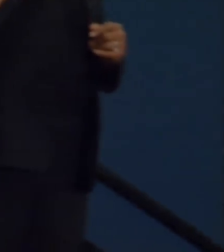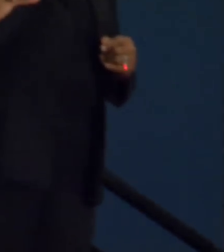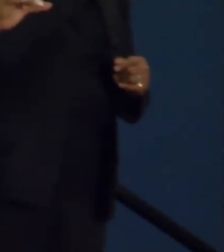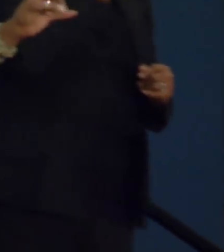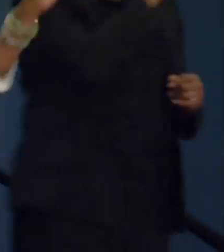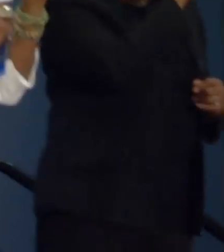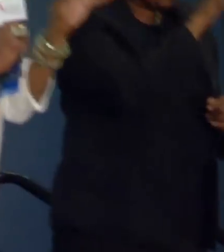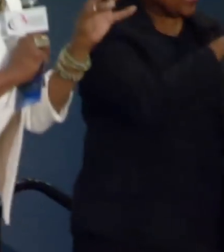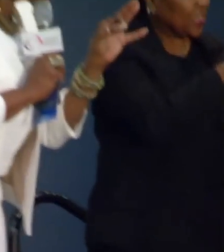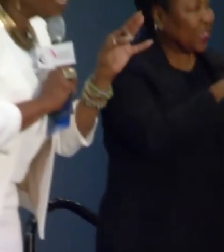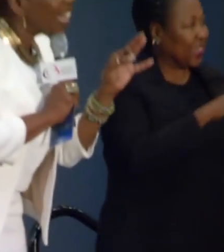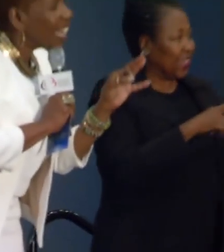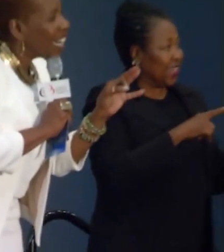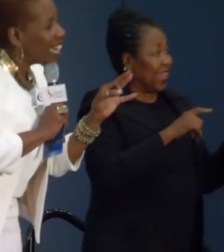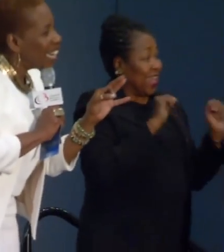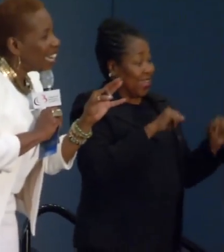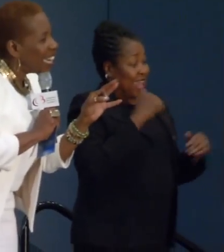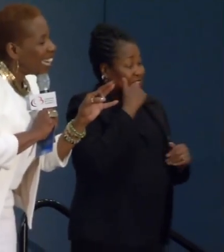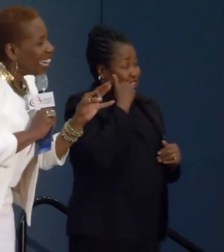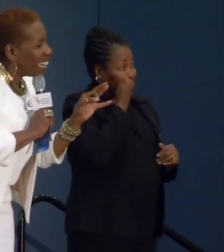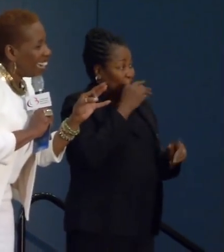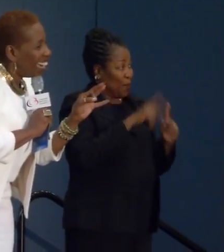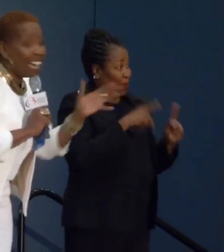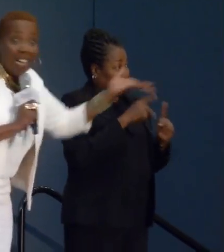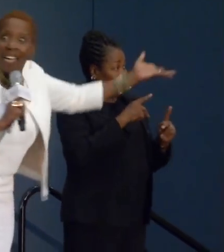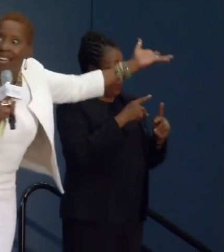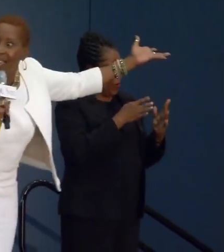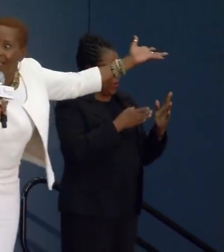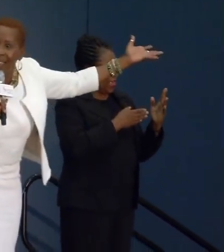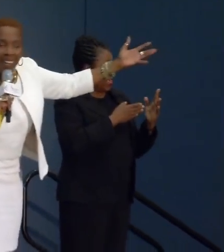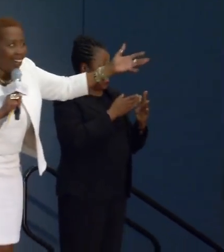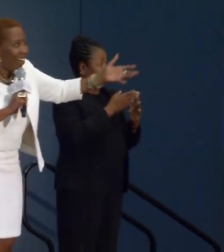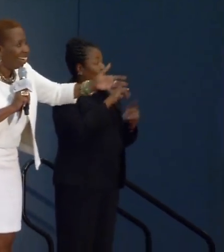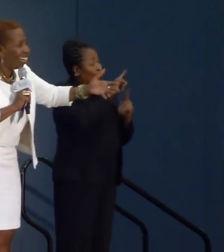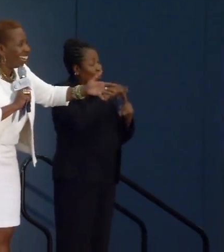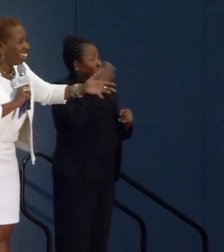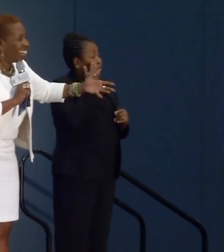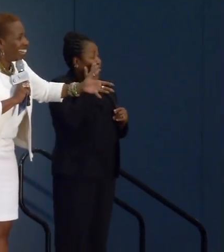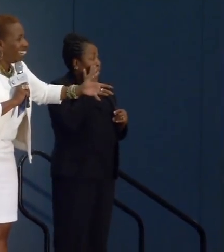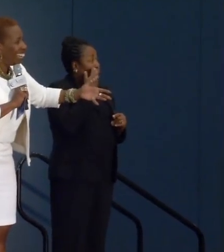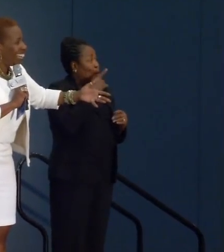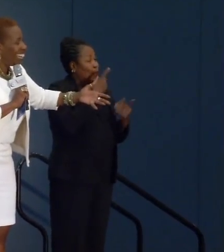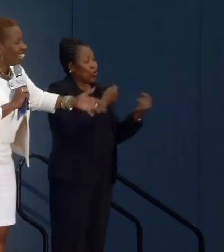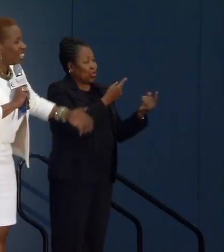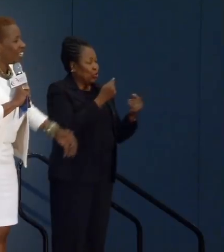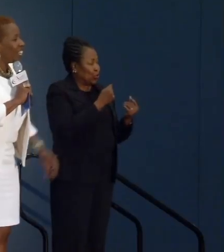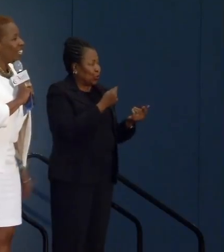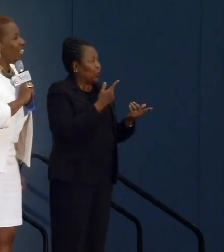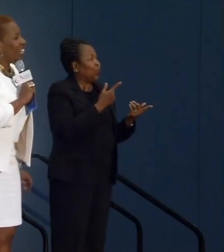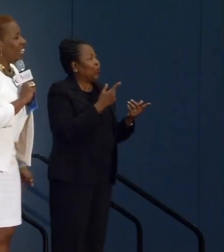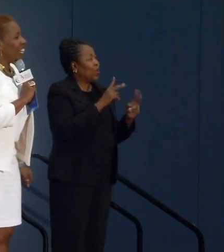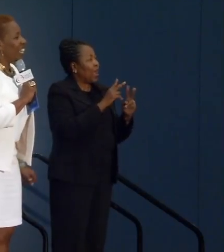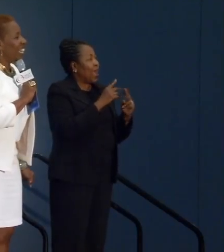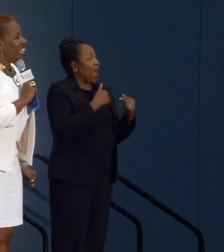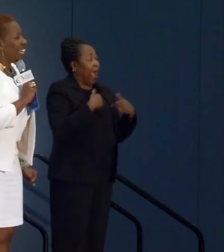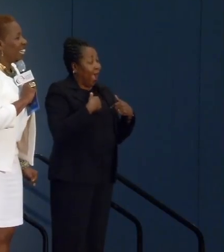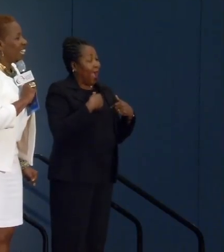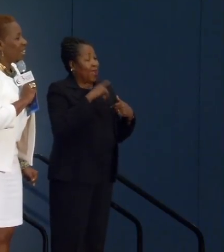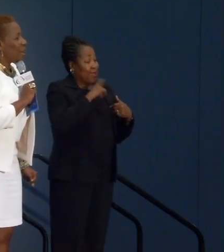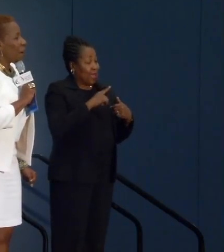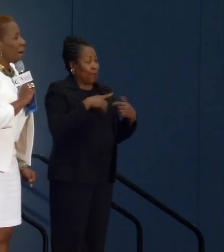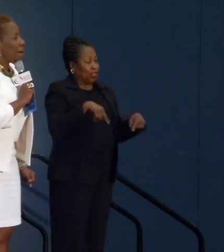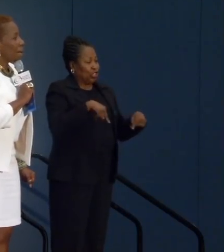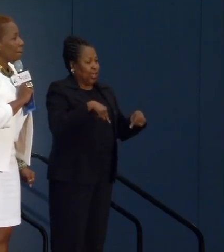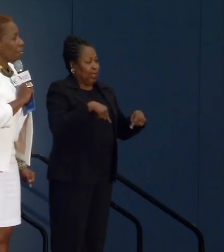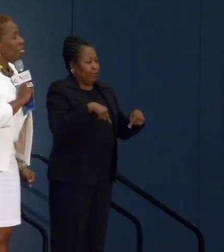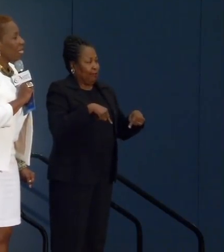the question. Can shy people get through, once you know, what do you do with it if you have a very, like I am